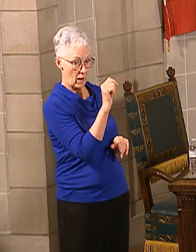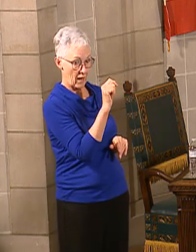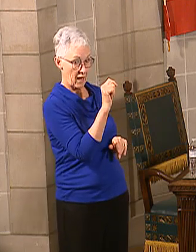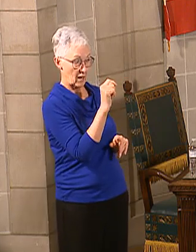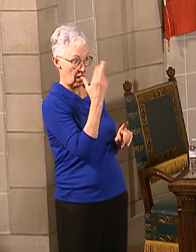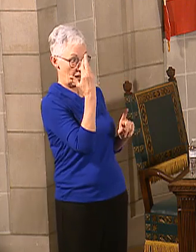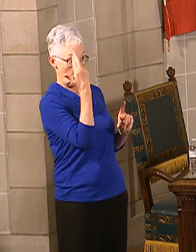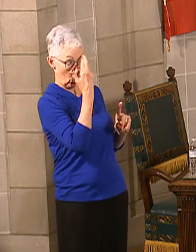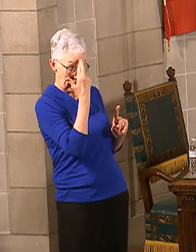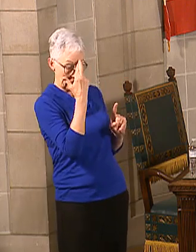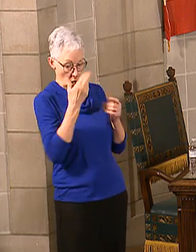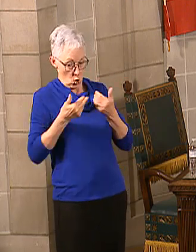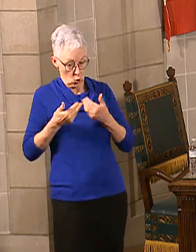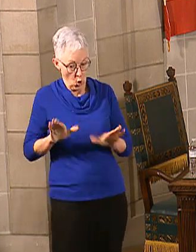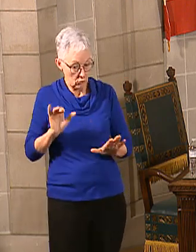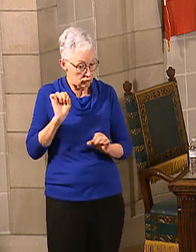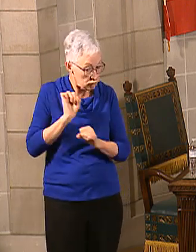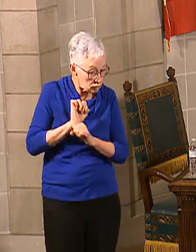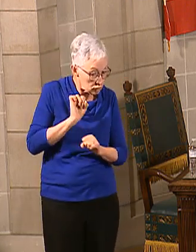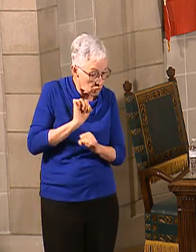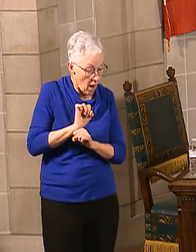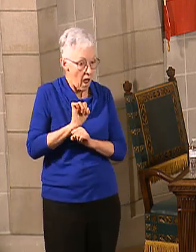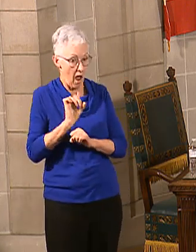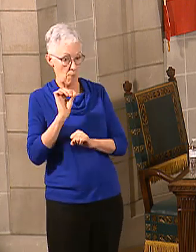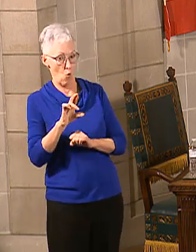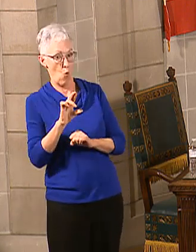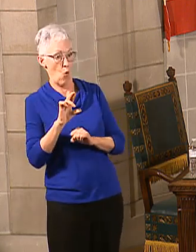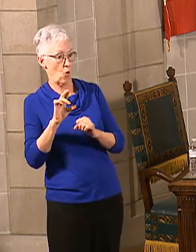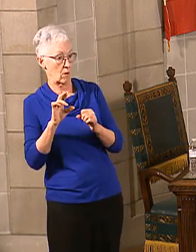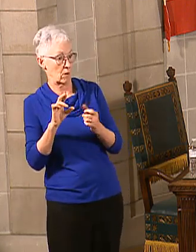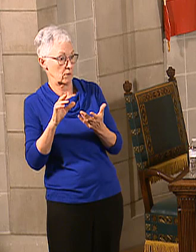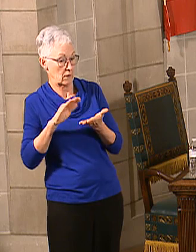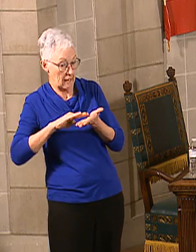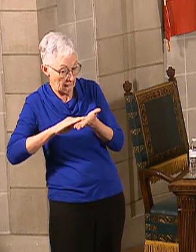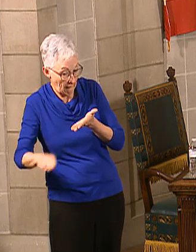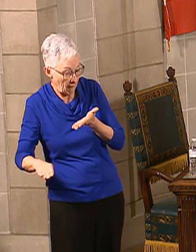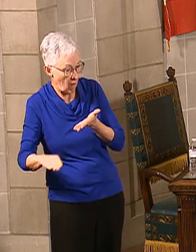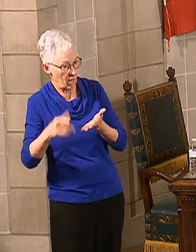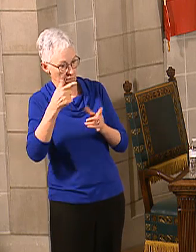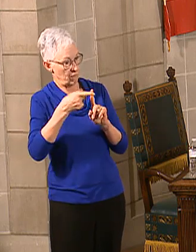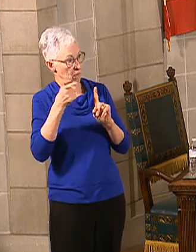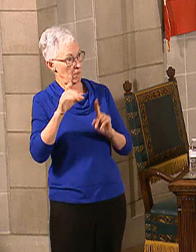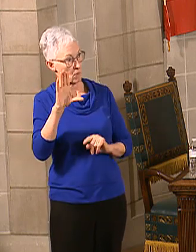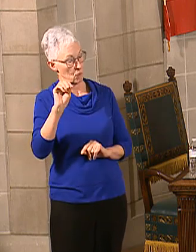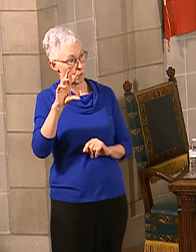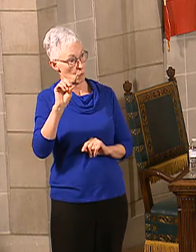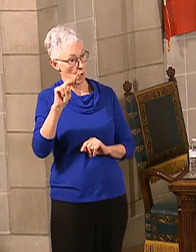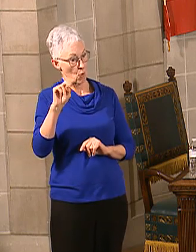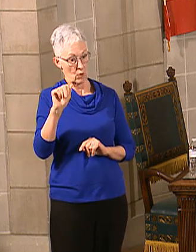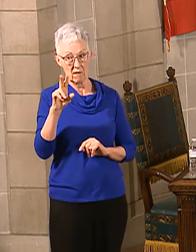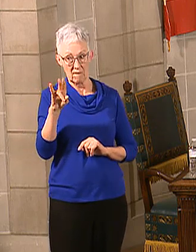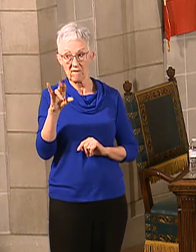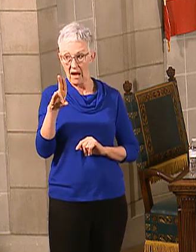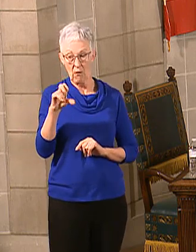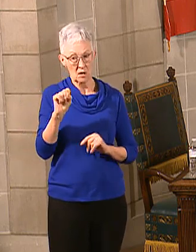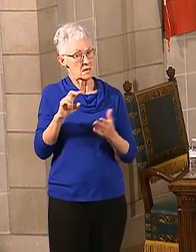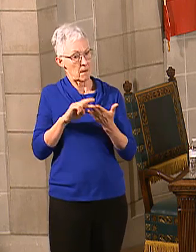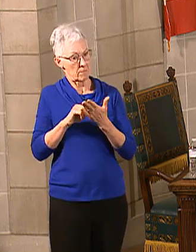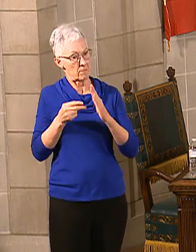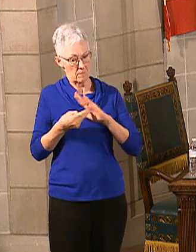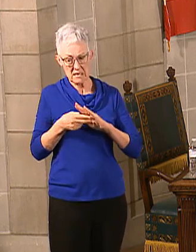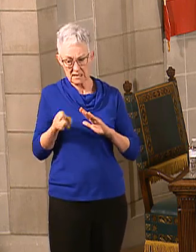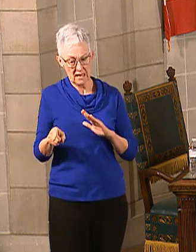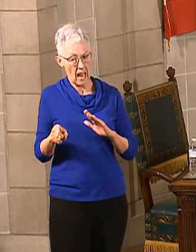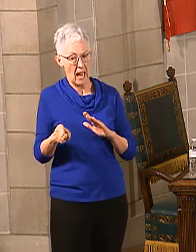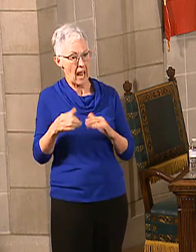But impact could be, I was laid off from my job, I was sick myself, I had to